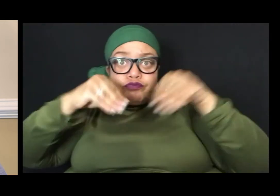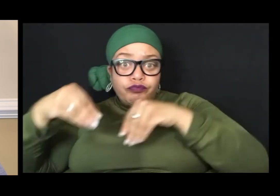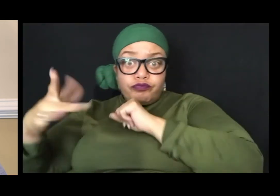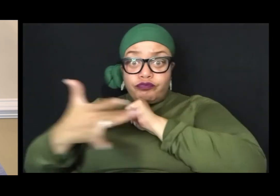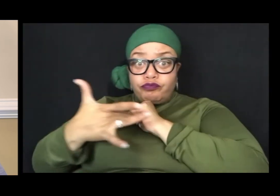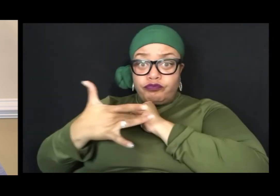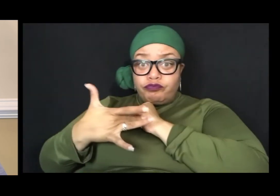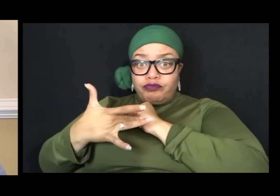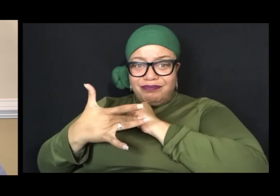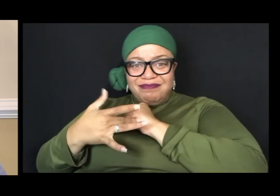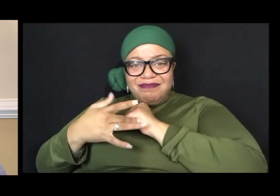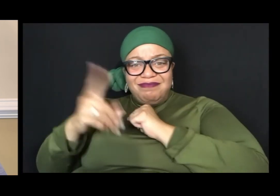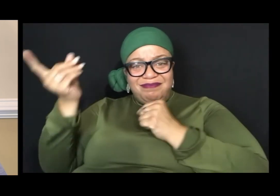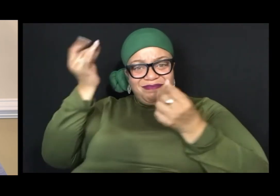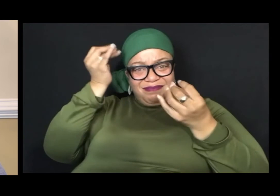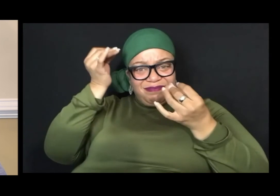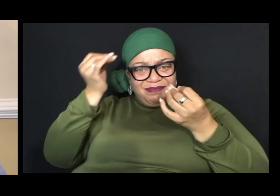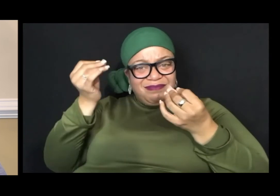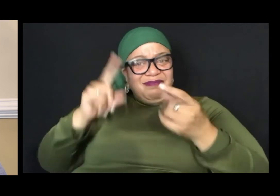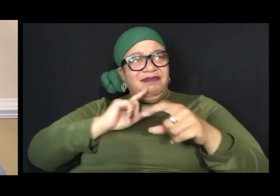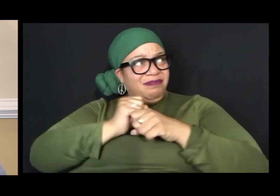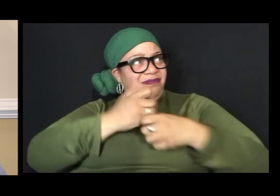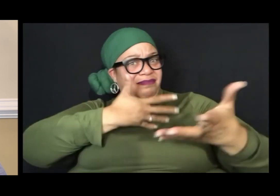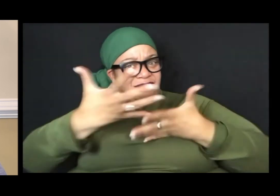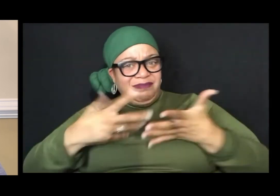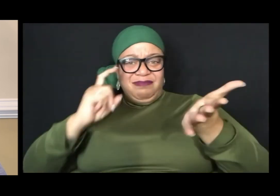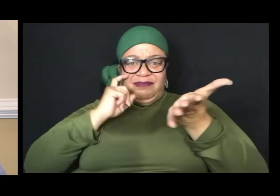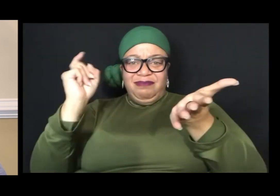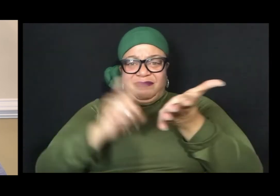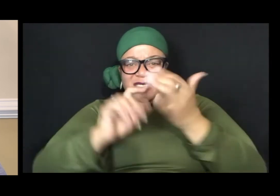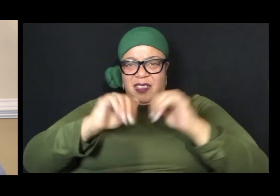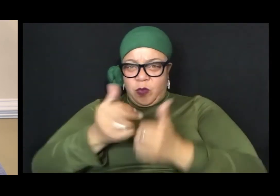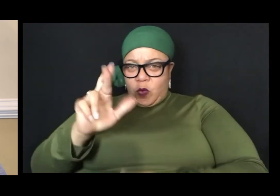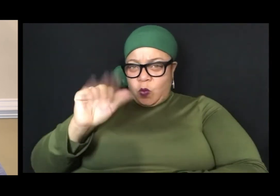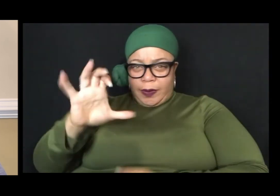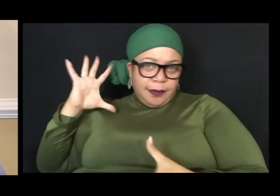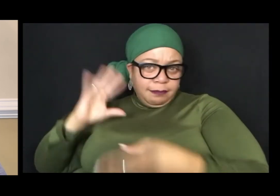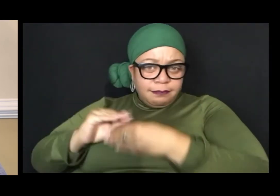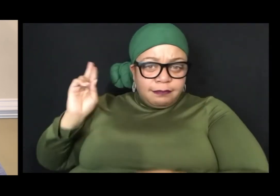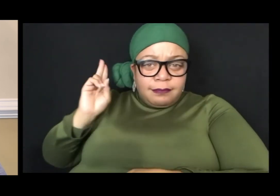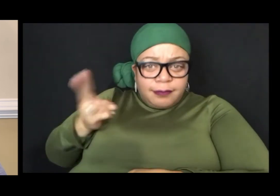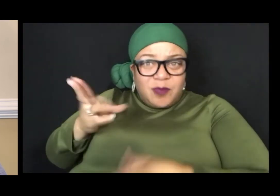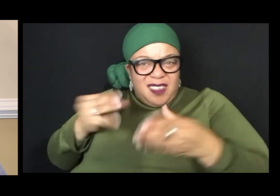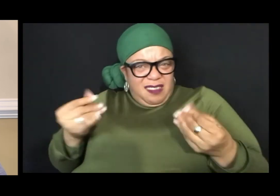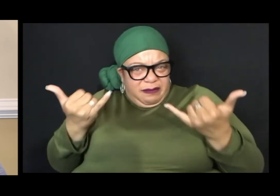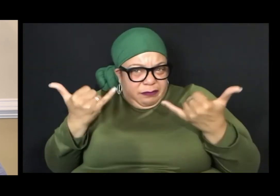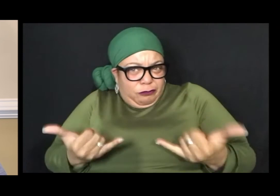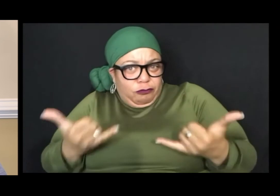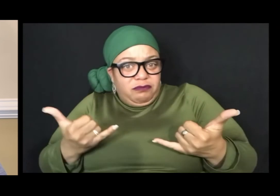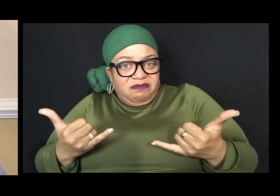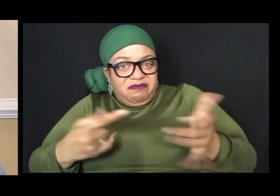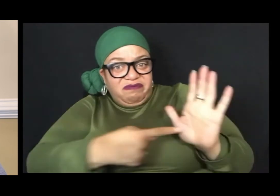of thinking, actively engaging in recognizing how race historically and presently plays